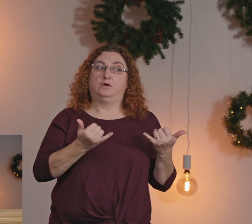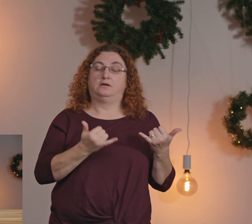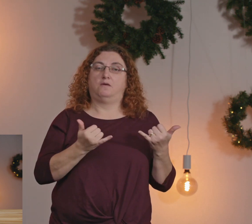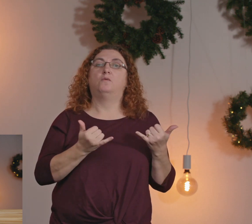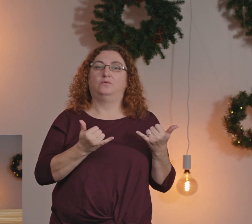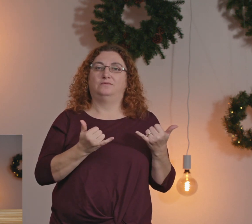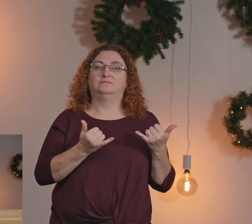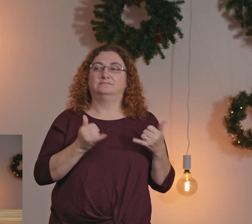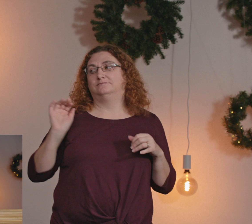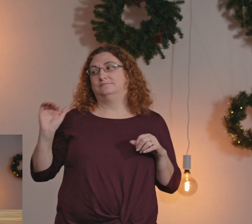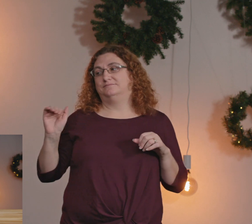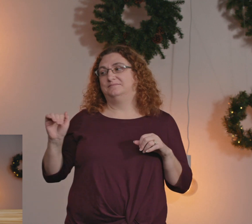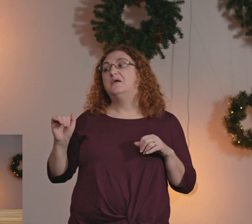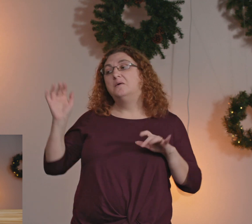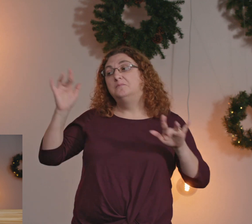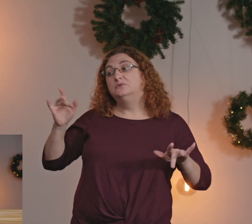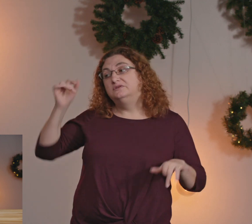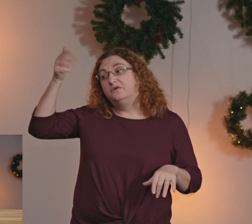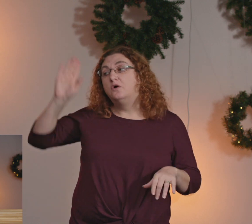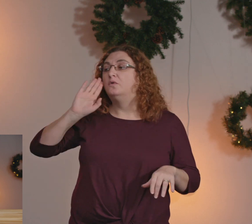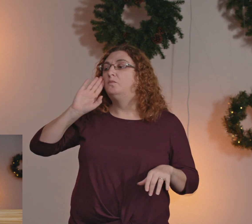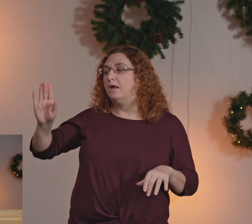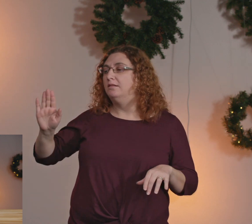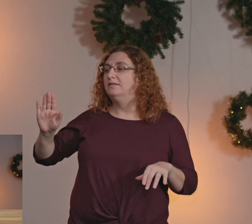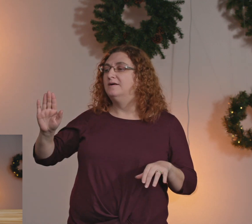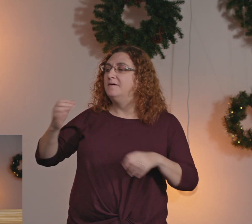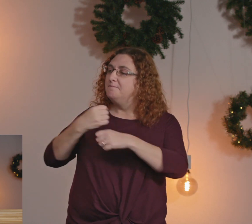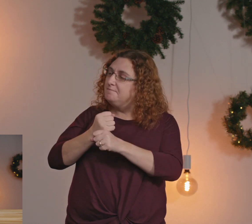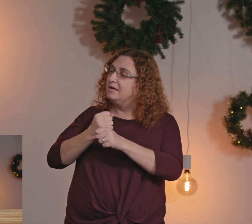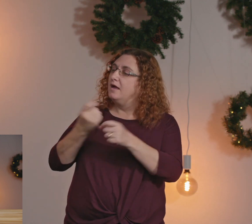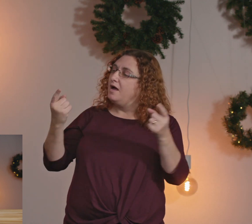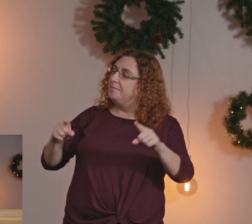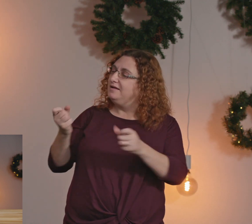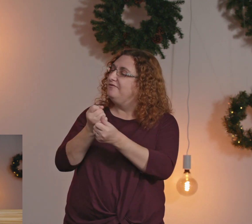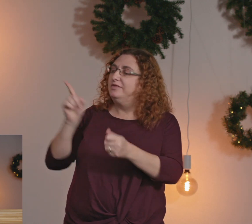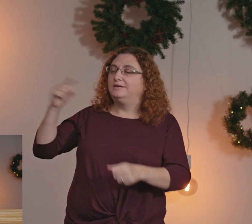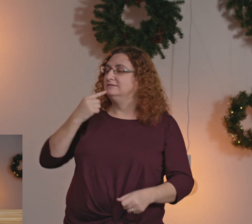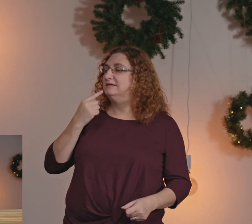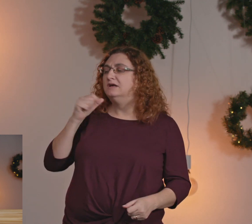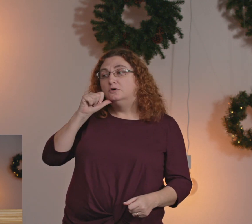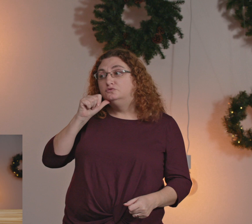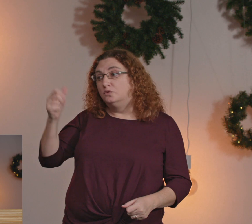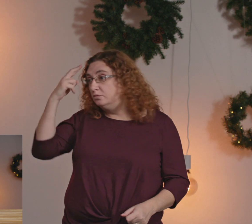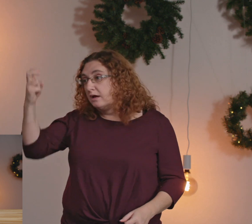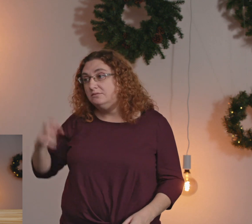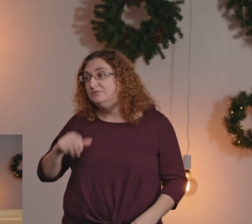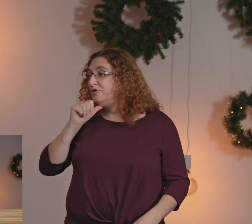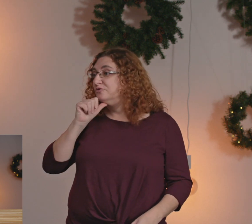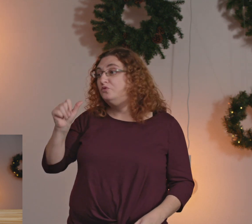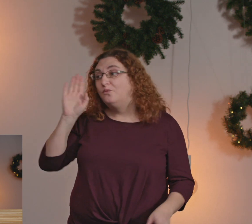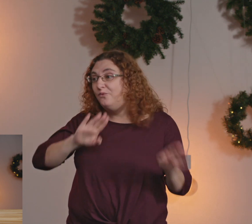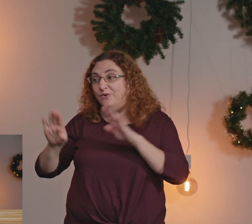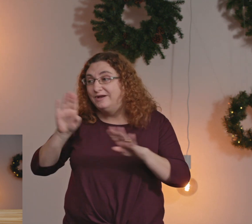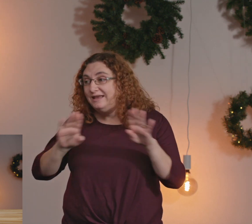merciful God will bring to fruition all that he says. Don't doubt the